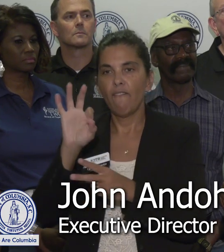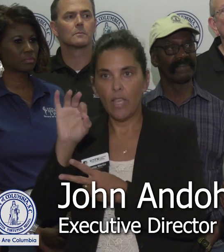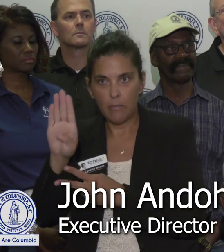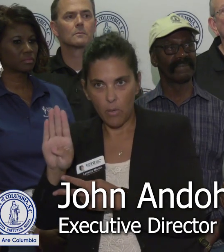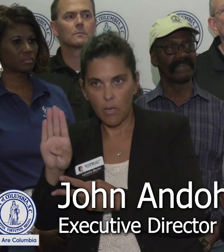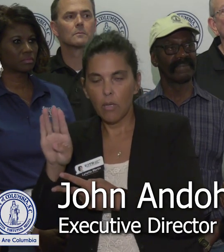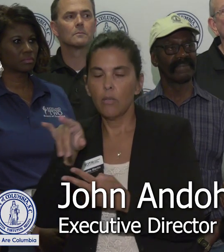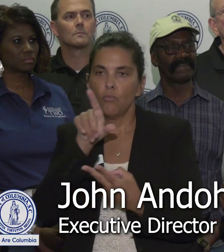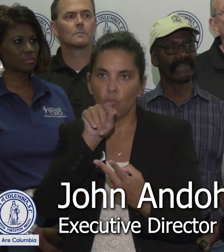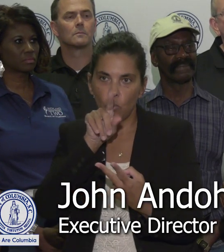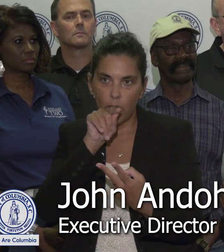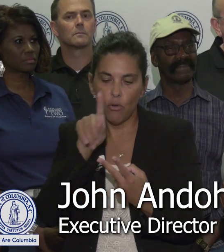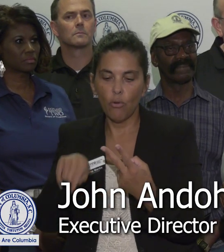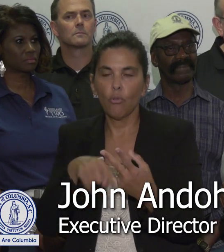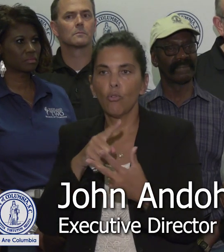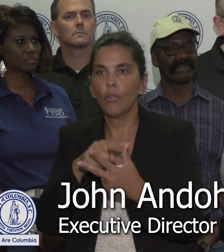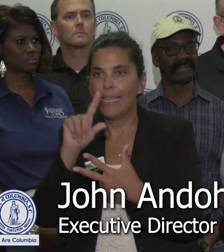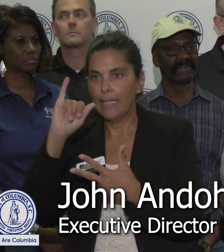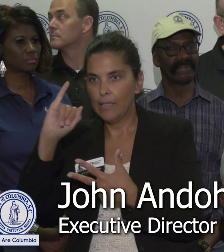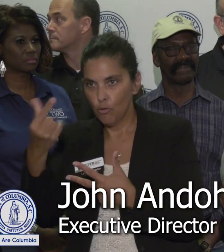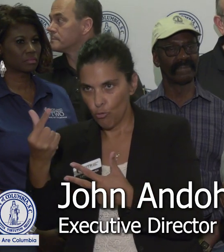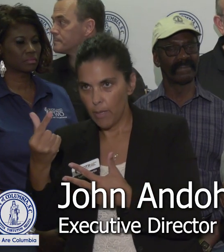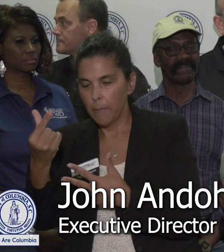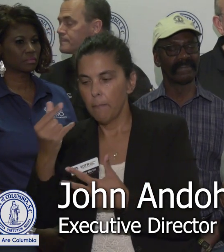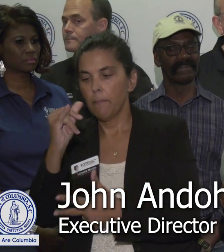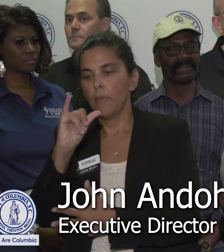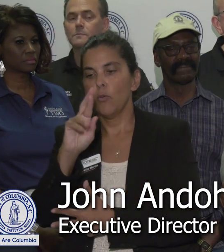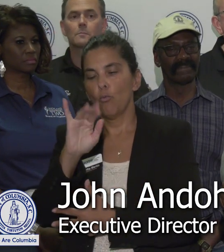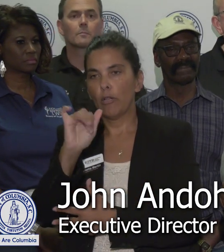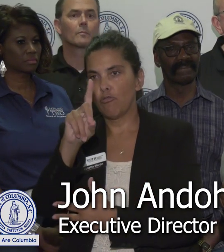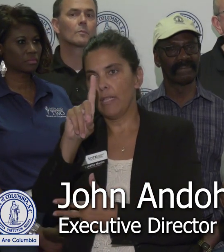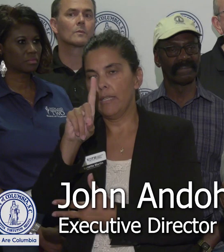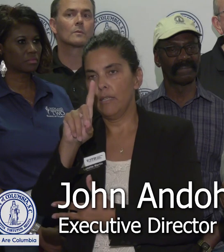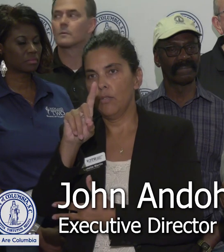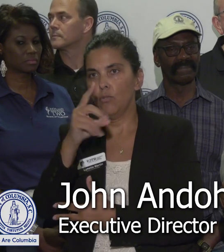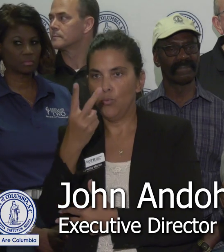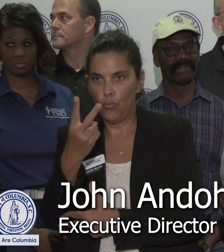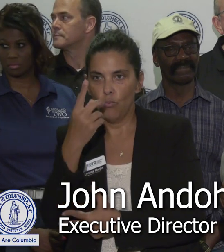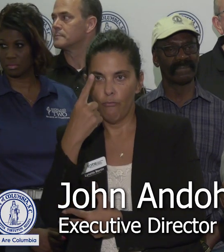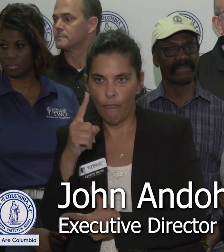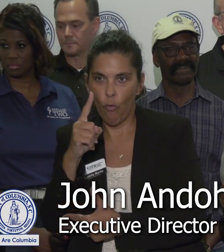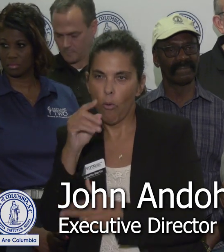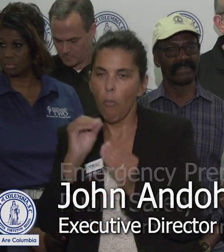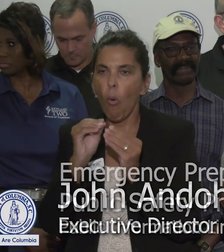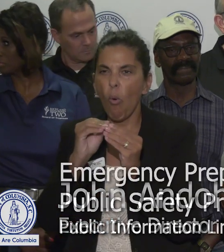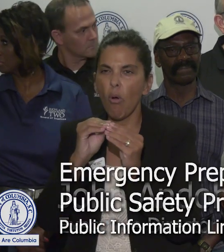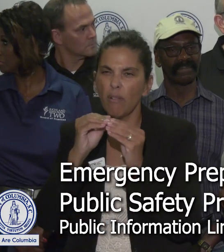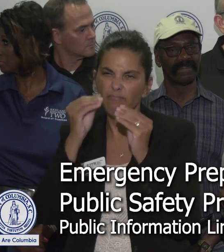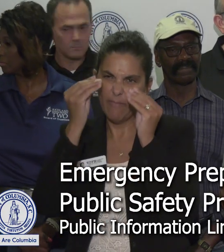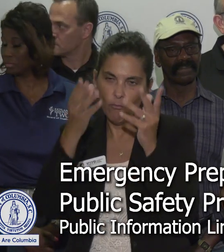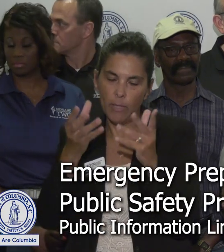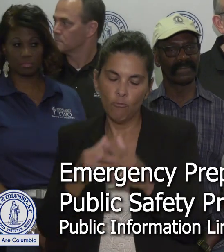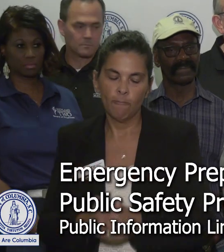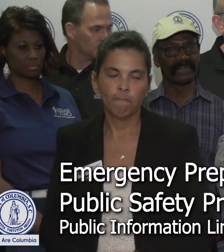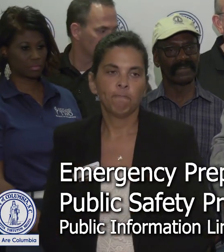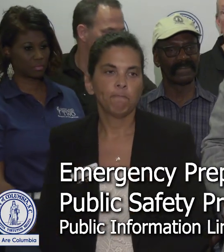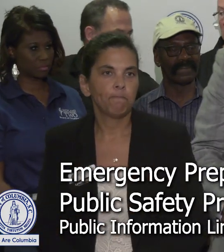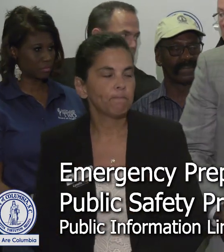Facebook, Twitter, and Instagram at Richland 2 for updated and more information.